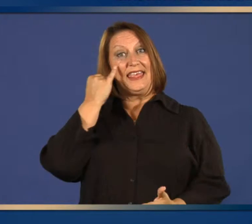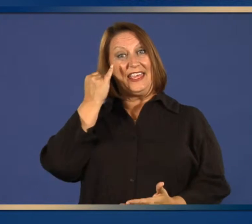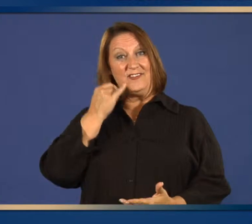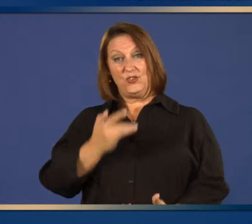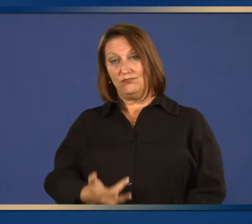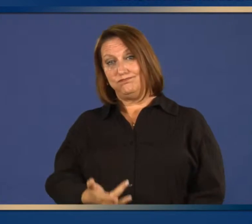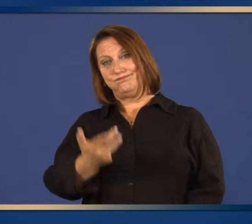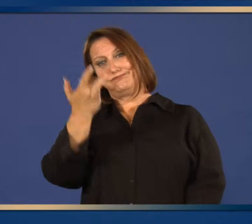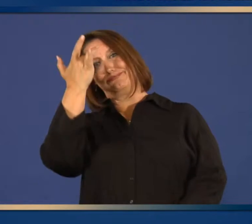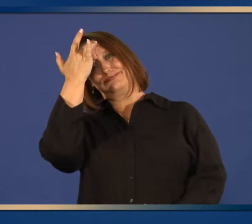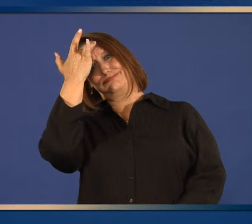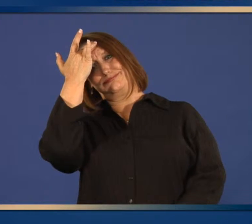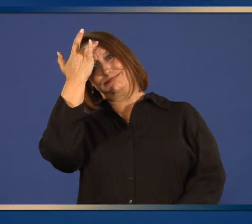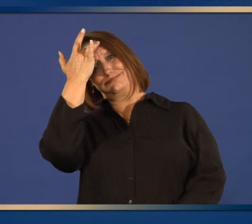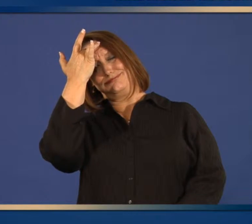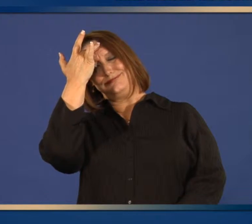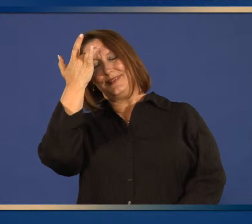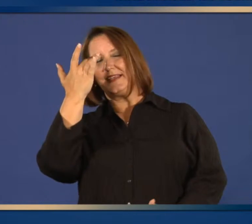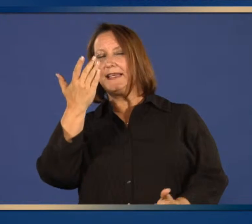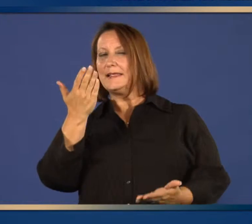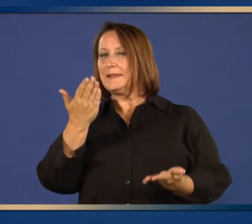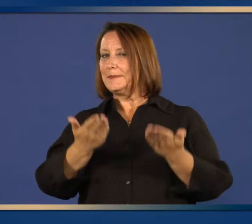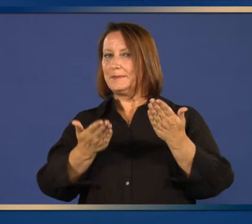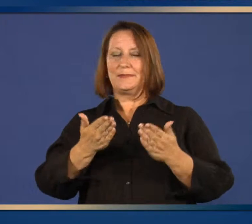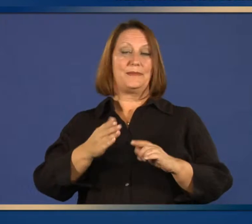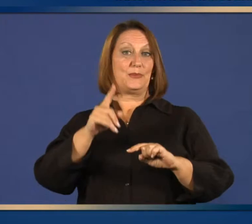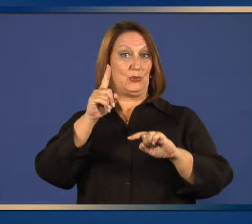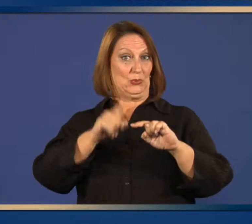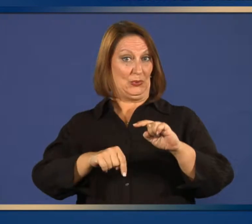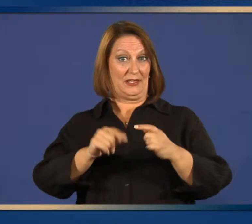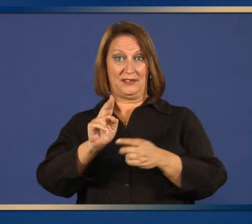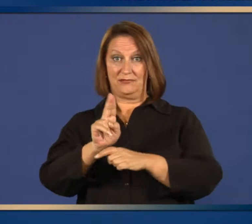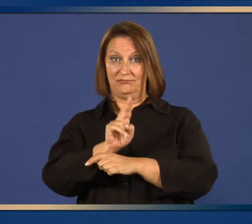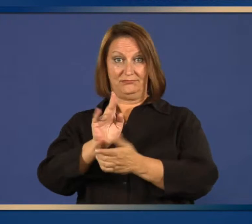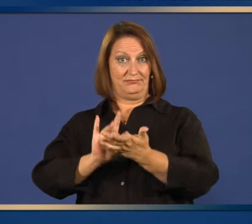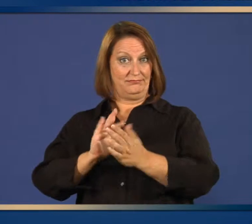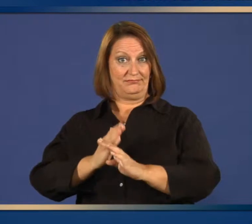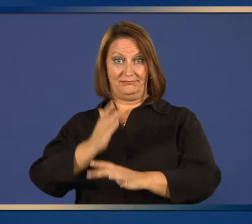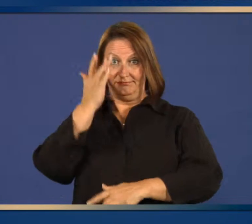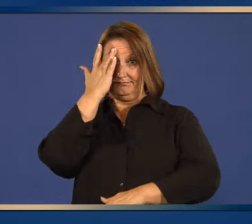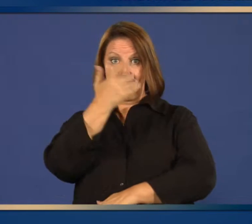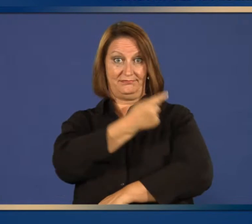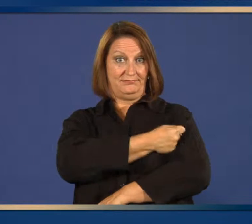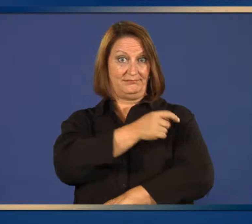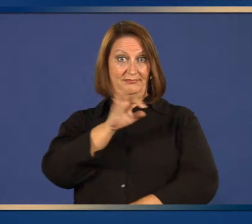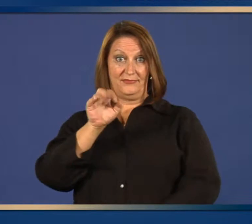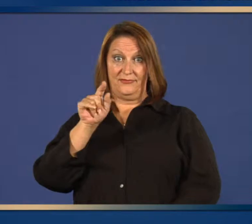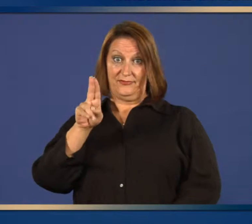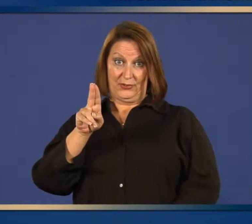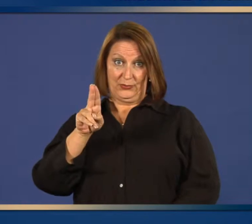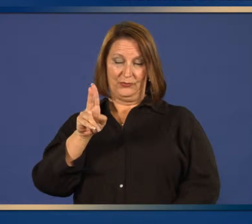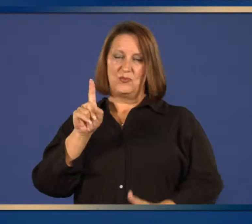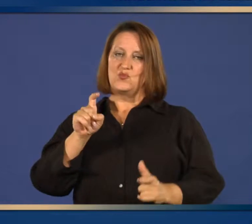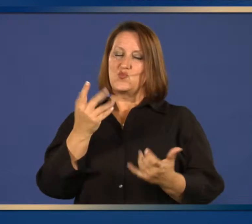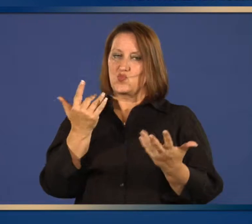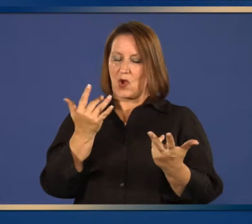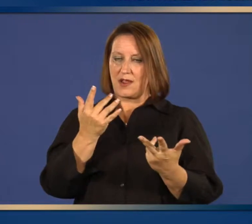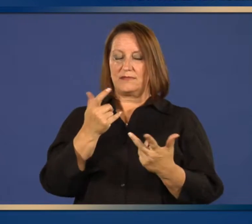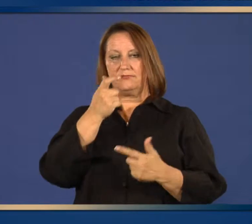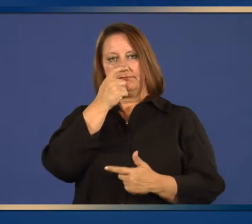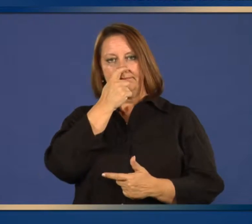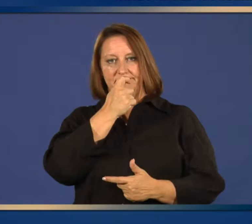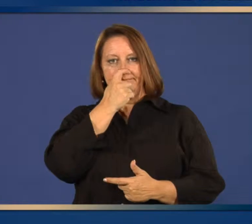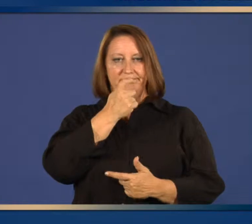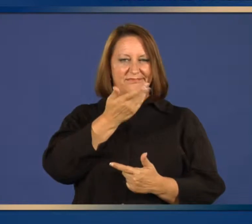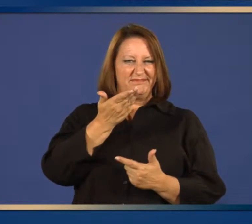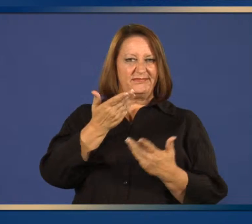People who are moderately or severely ill should usually wait until they recover before getting flu vaccine.